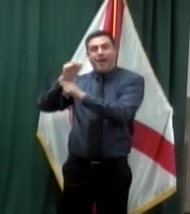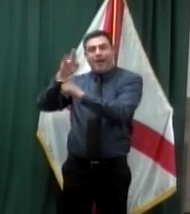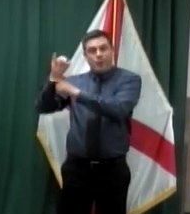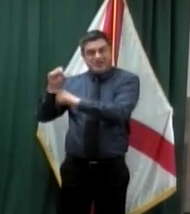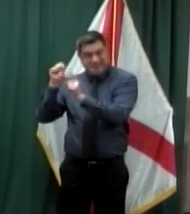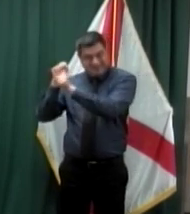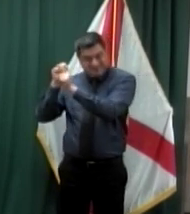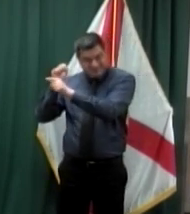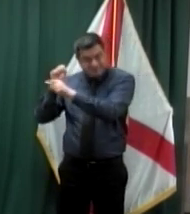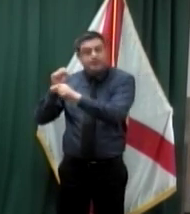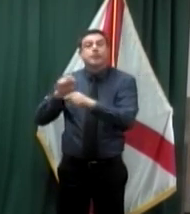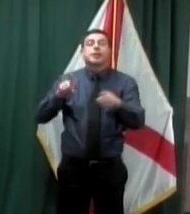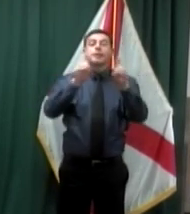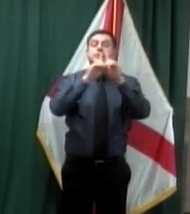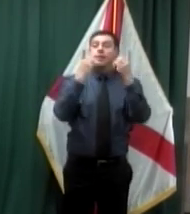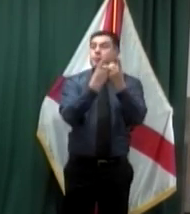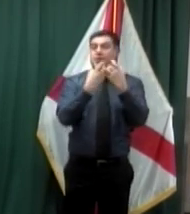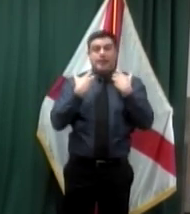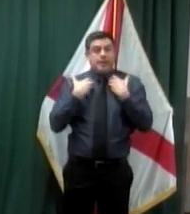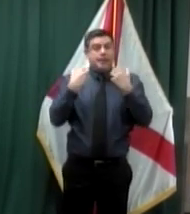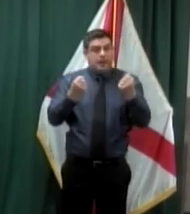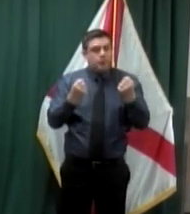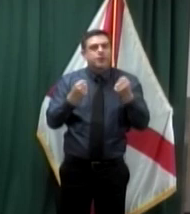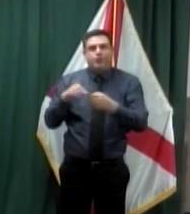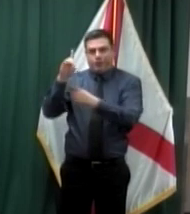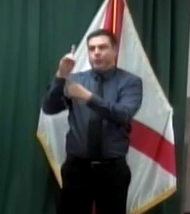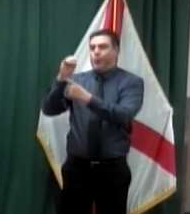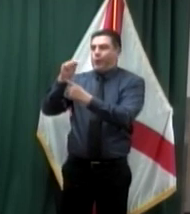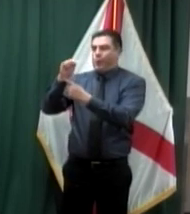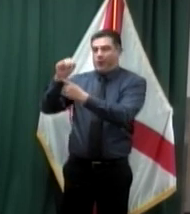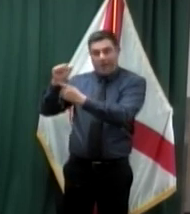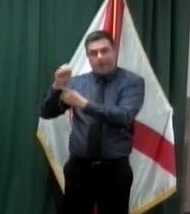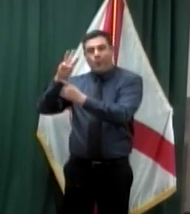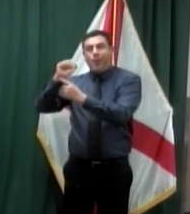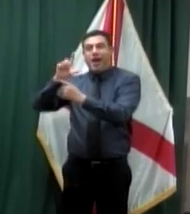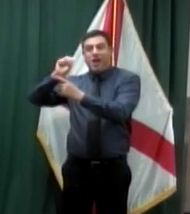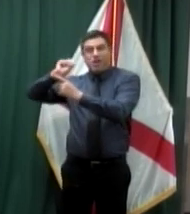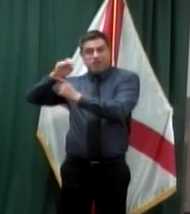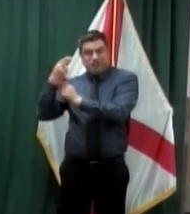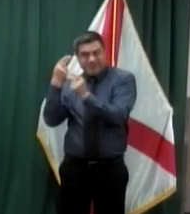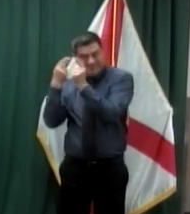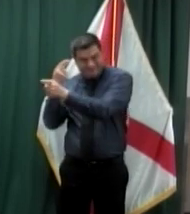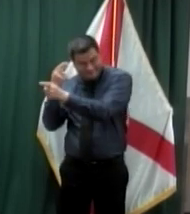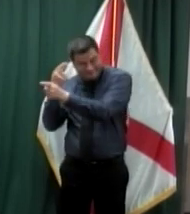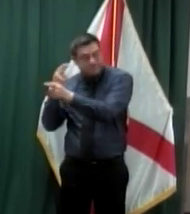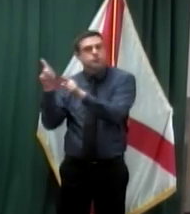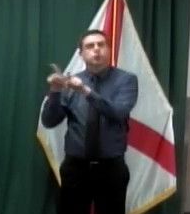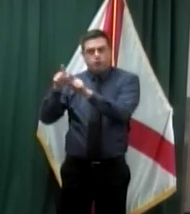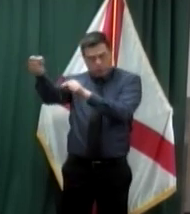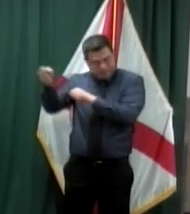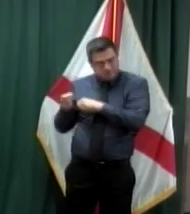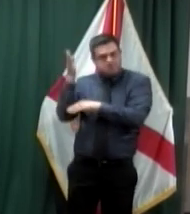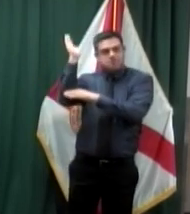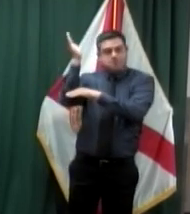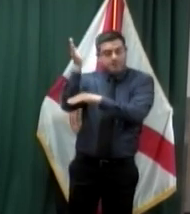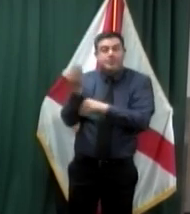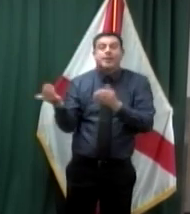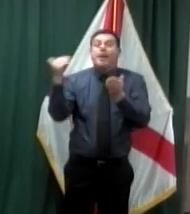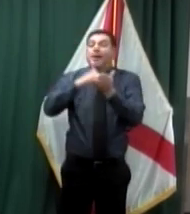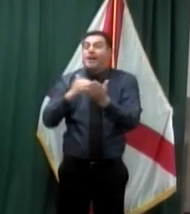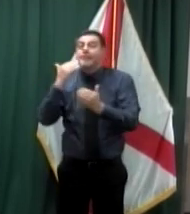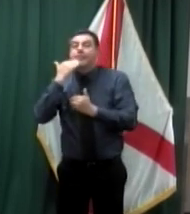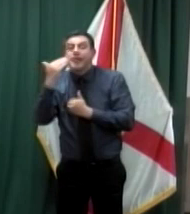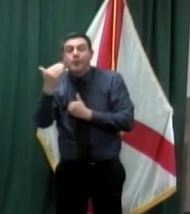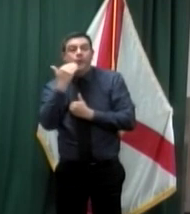specific things during today's press conference. First, I want to say again, thanks to the public, thanks to the businesses. I